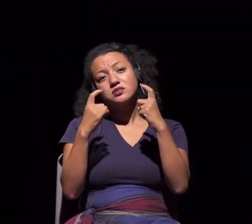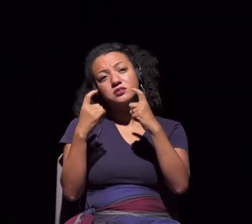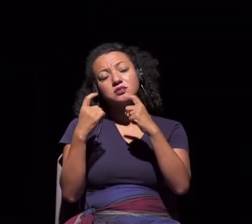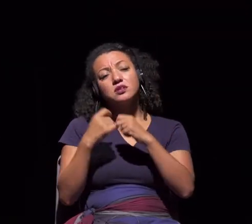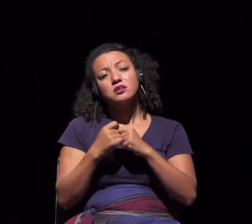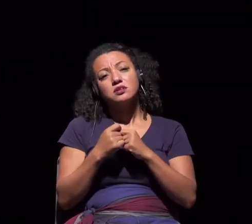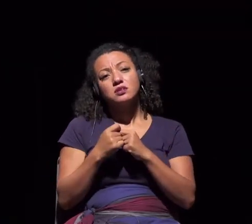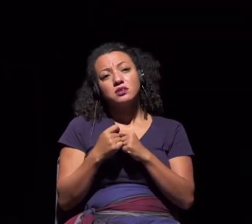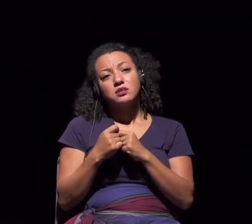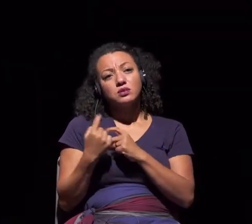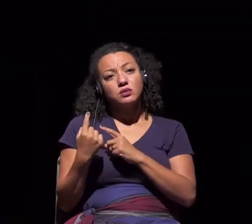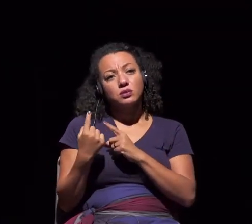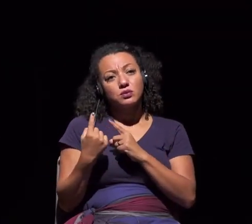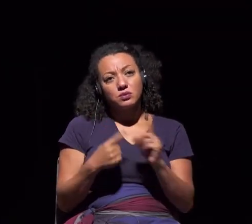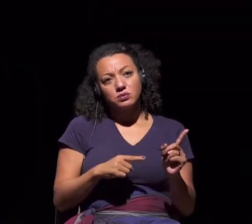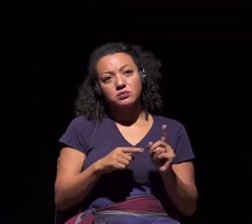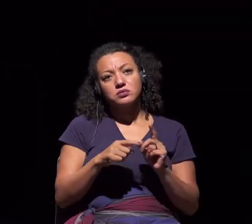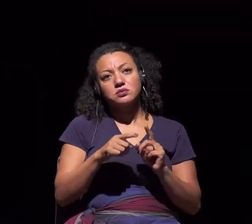of slavery, end quote.